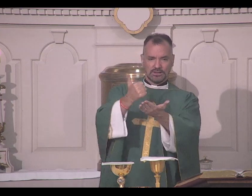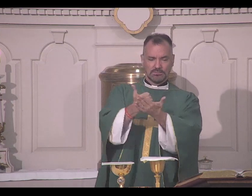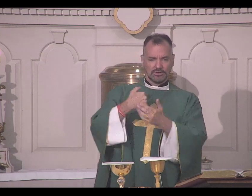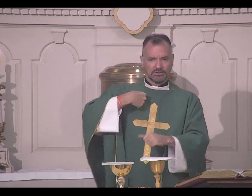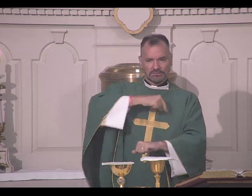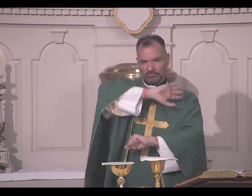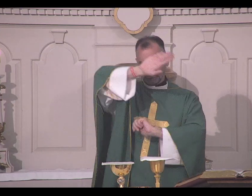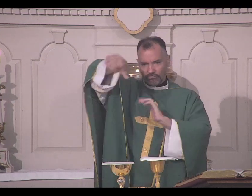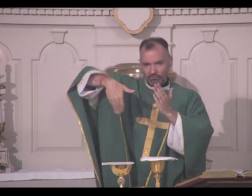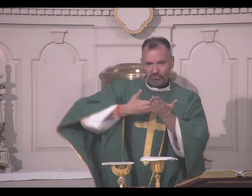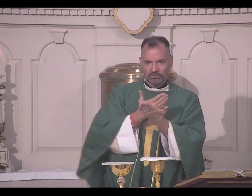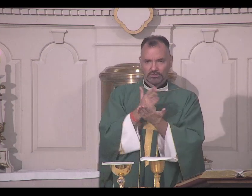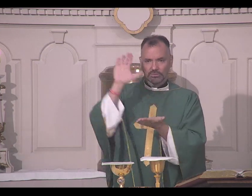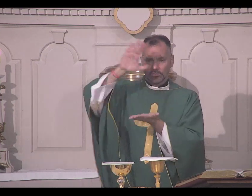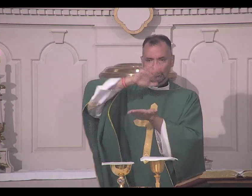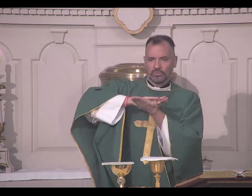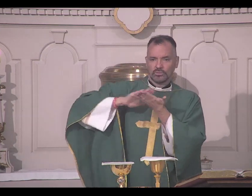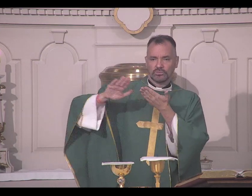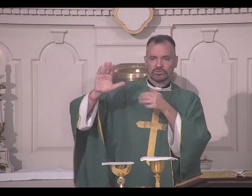all his holy church.